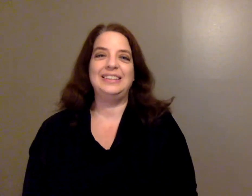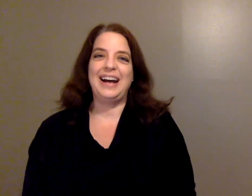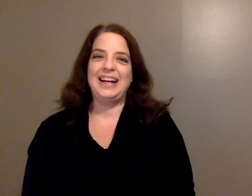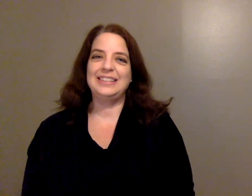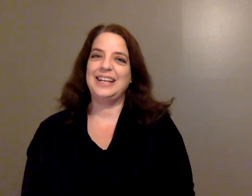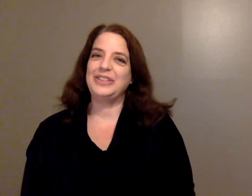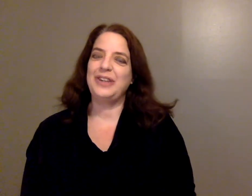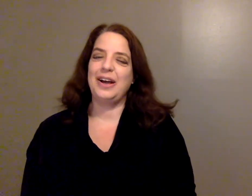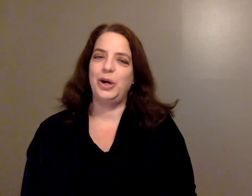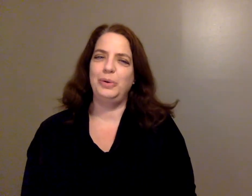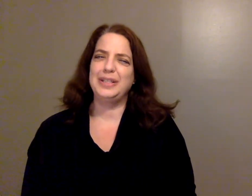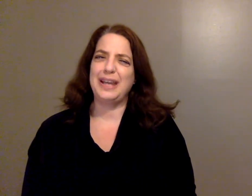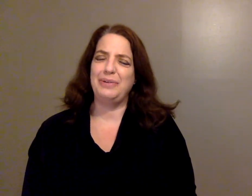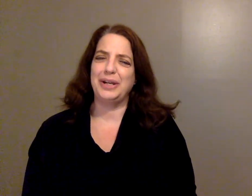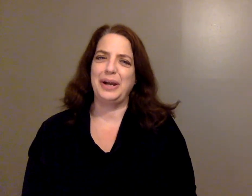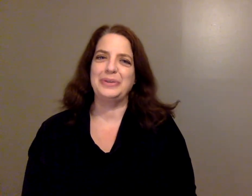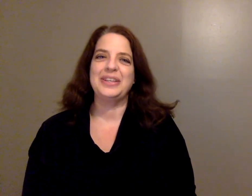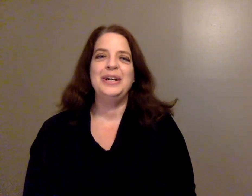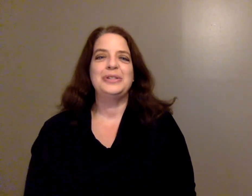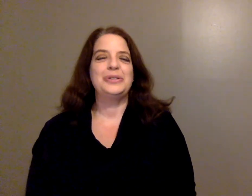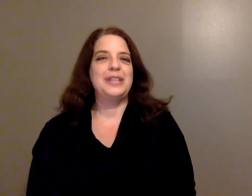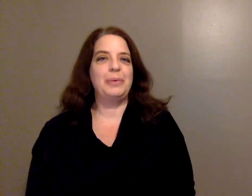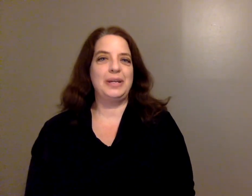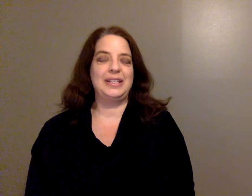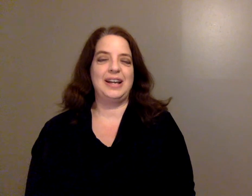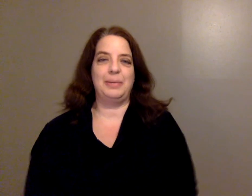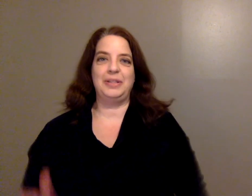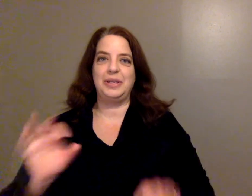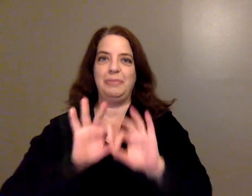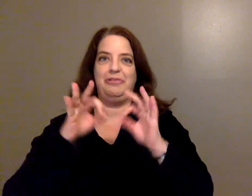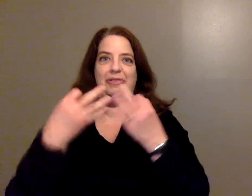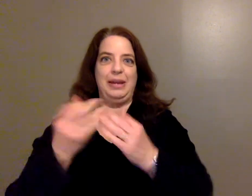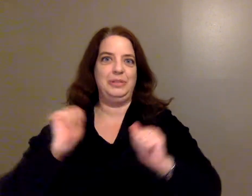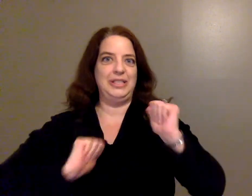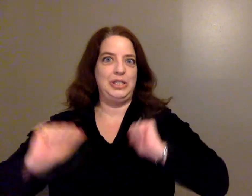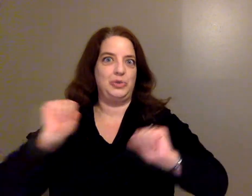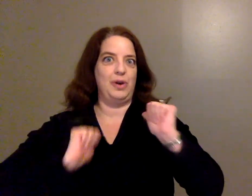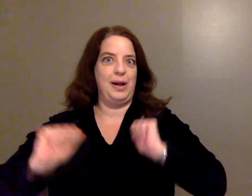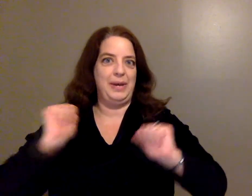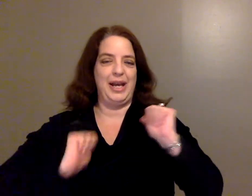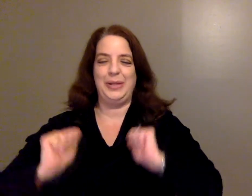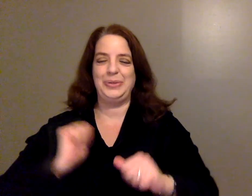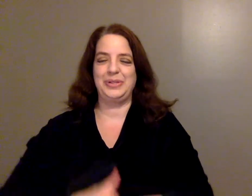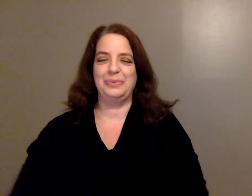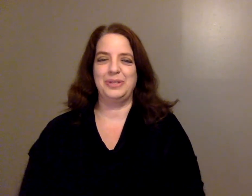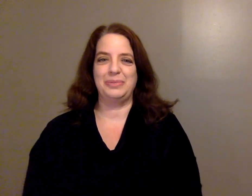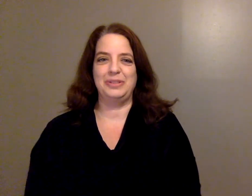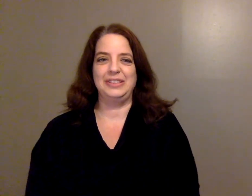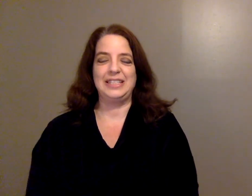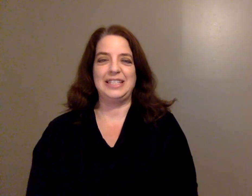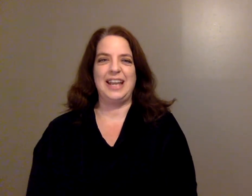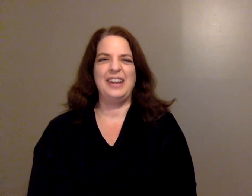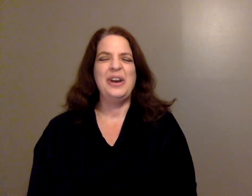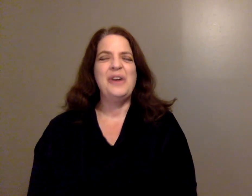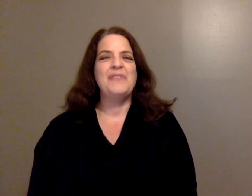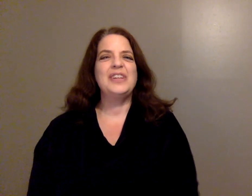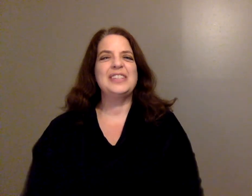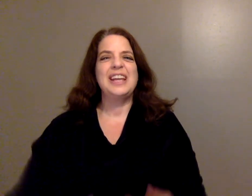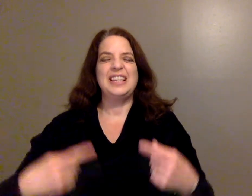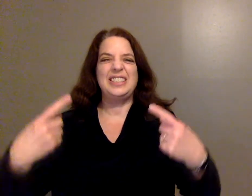alas, that's not always how it goes. So today we're going to talk about some family drama. Those are the words we're learning today. First, the sign